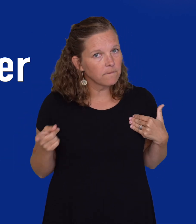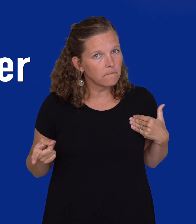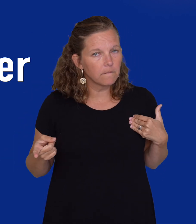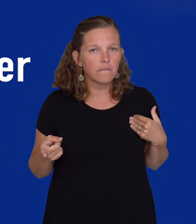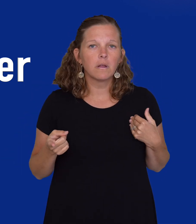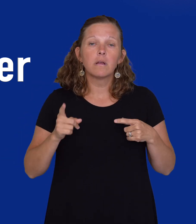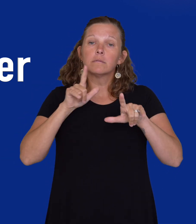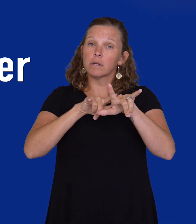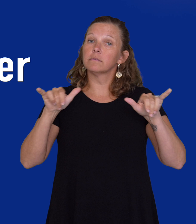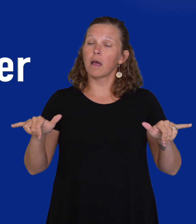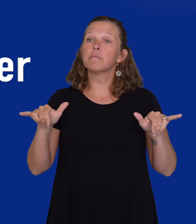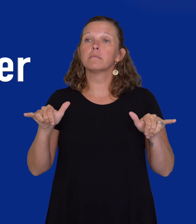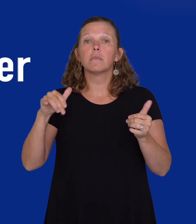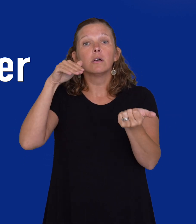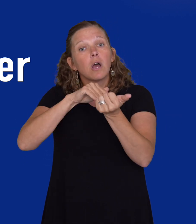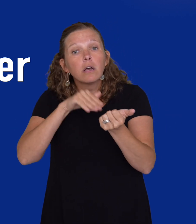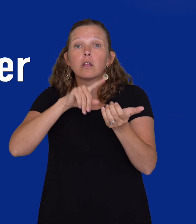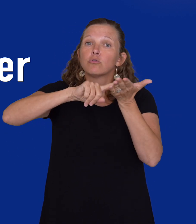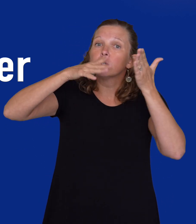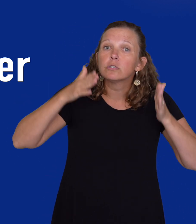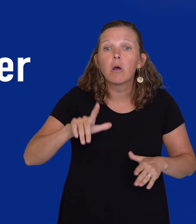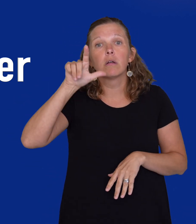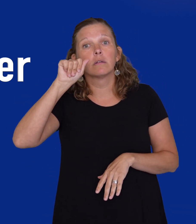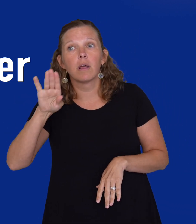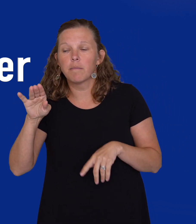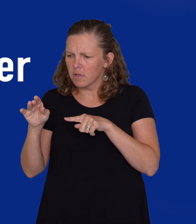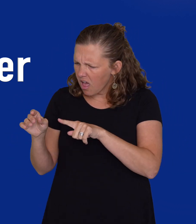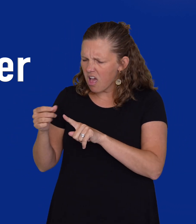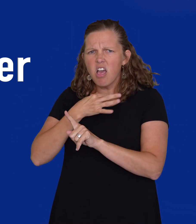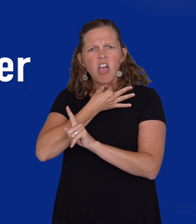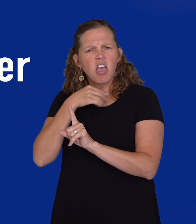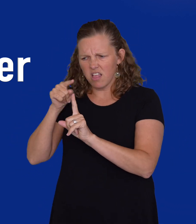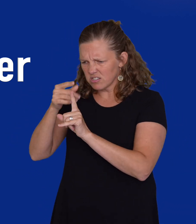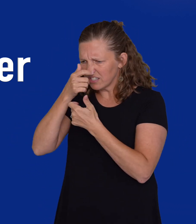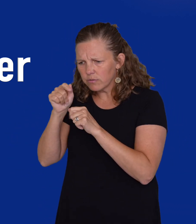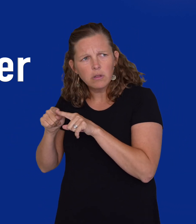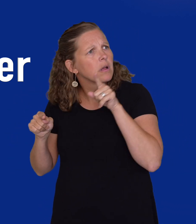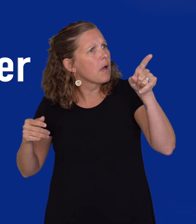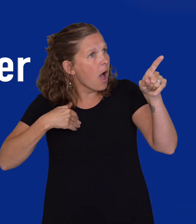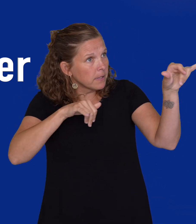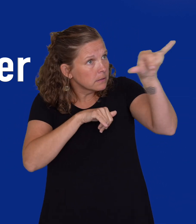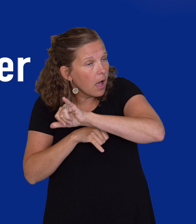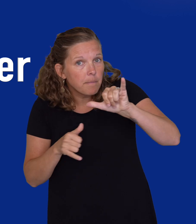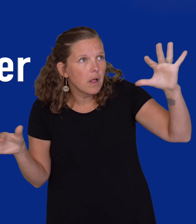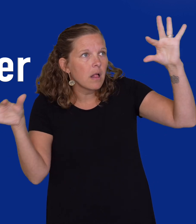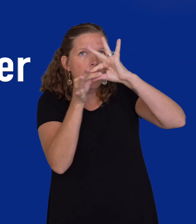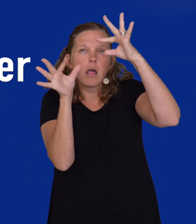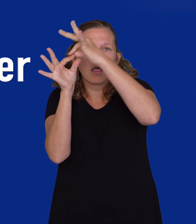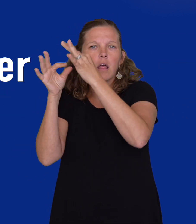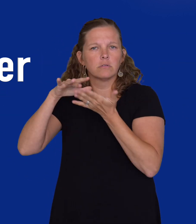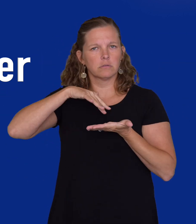protocols while connecting individuals that share interest in the same gene.